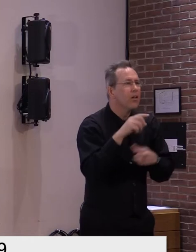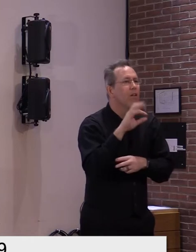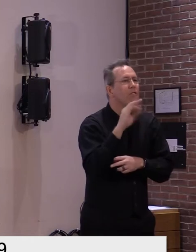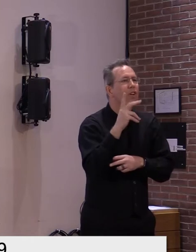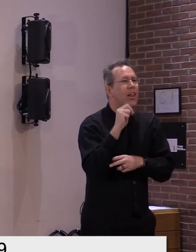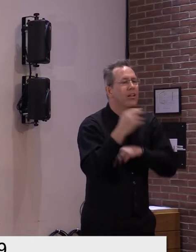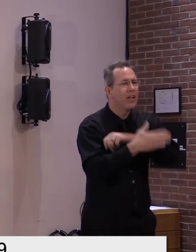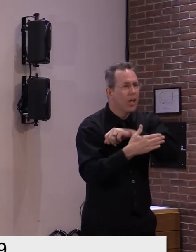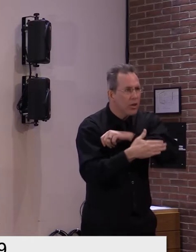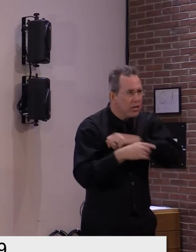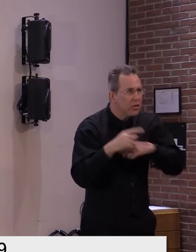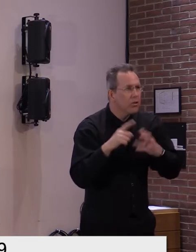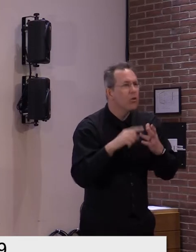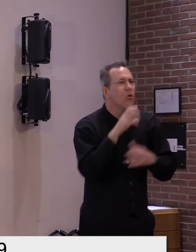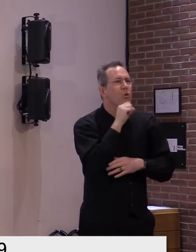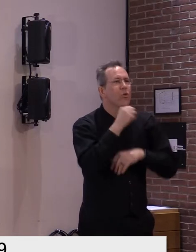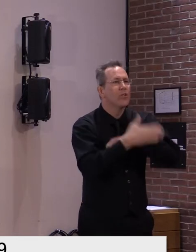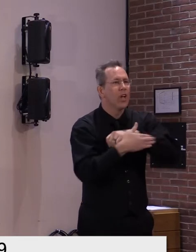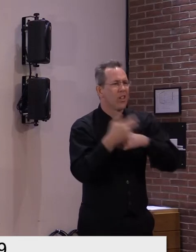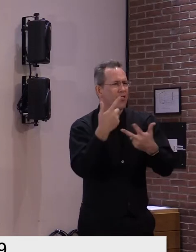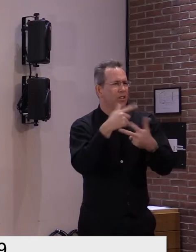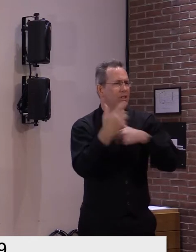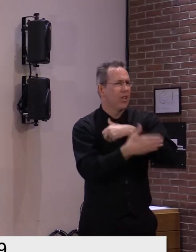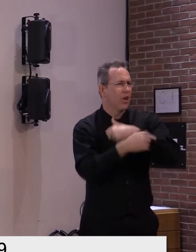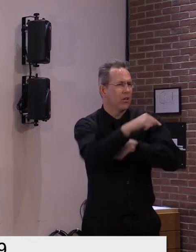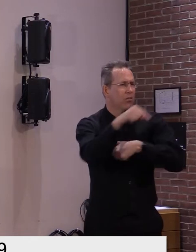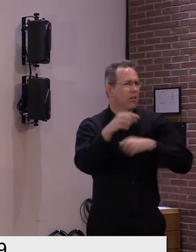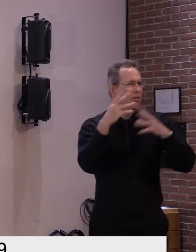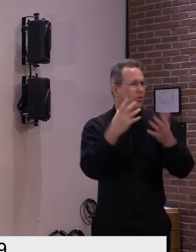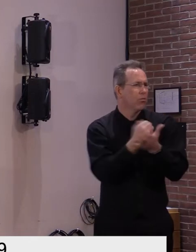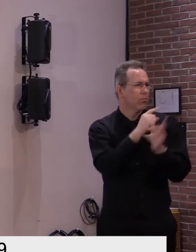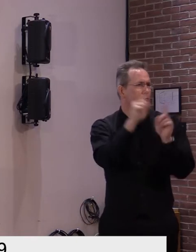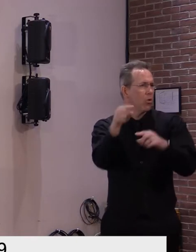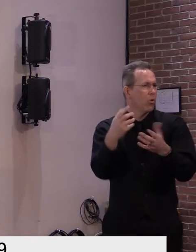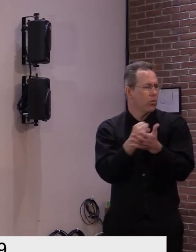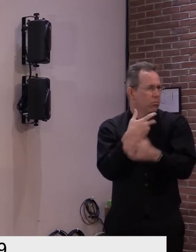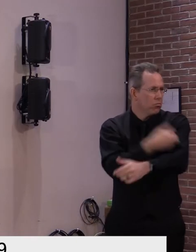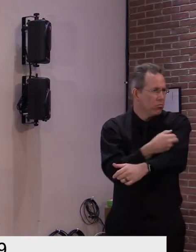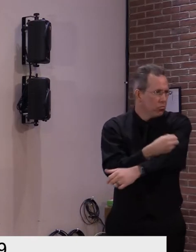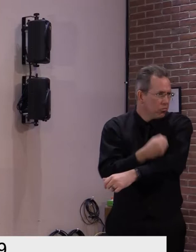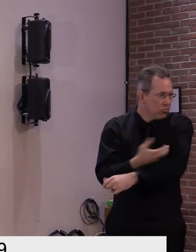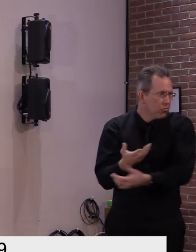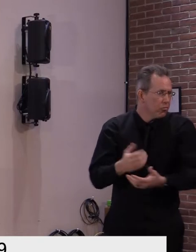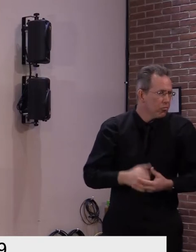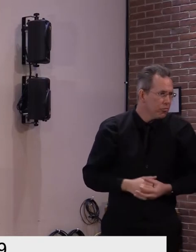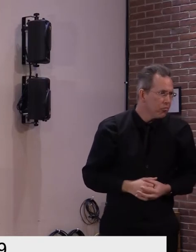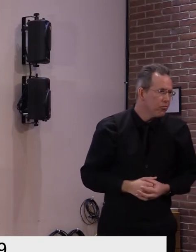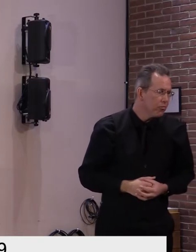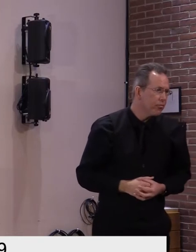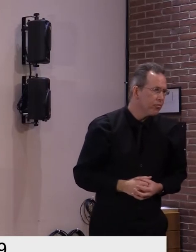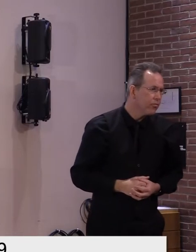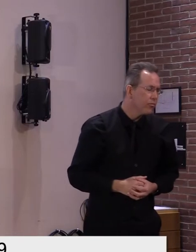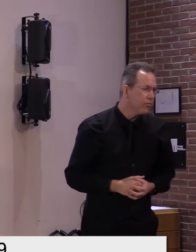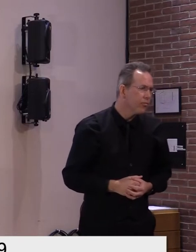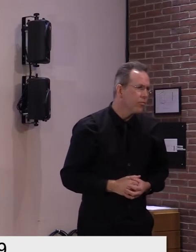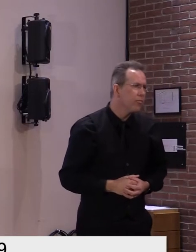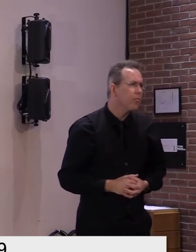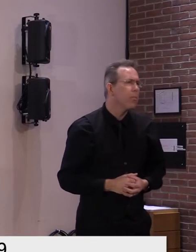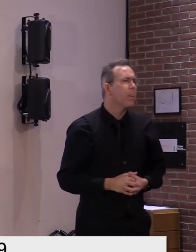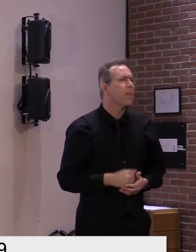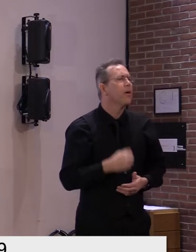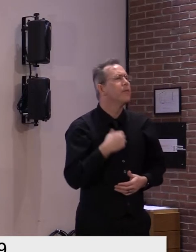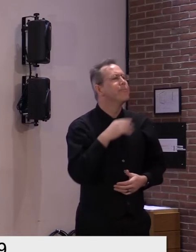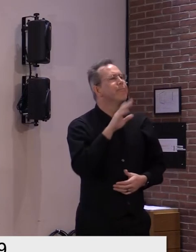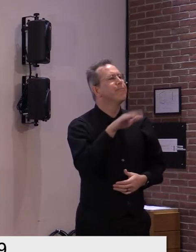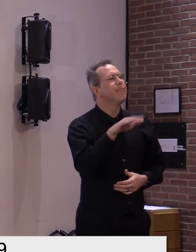the list of where we are this week in terms of clinics, but I know we did